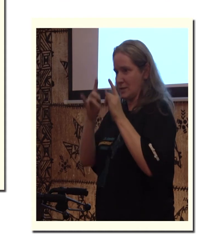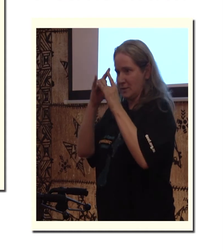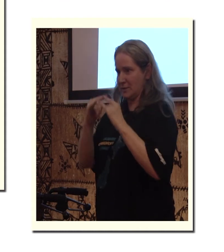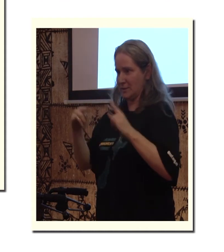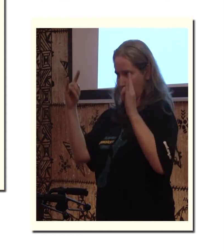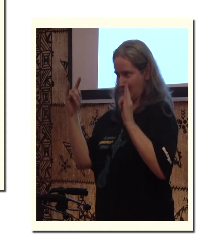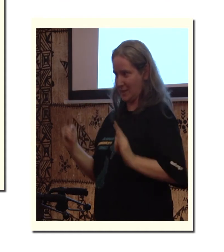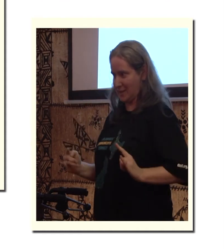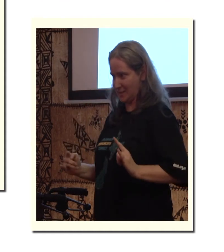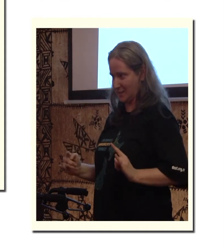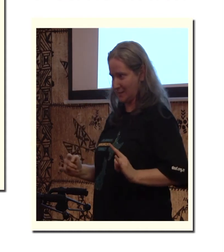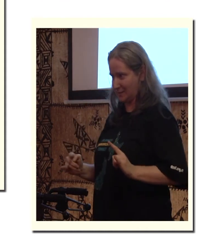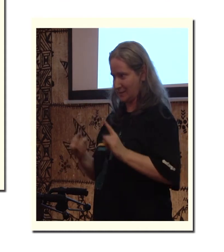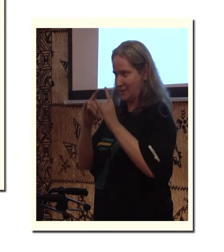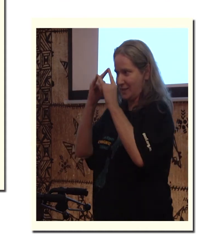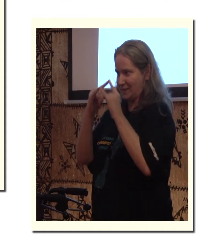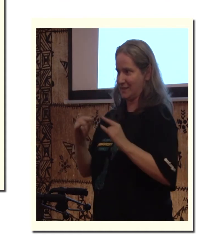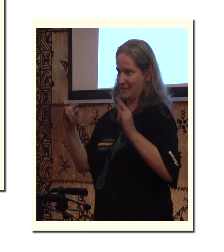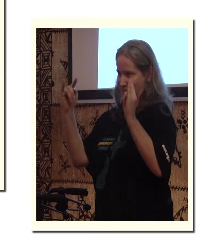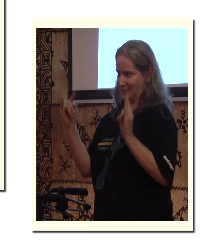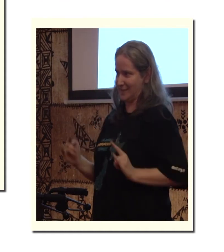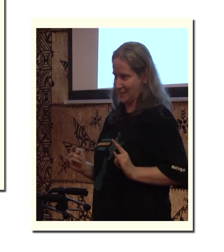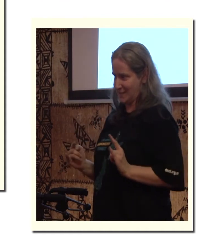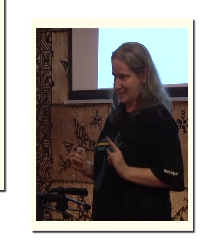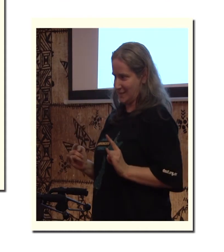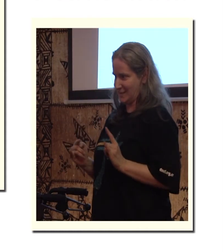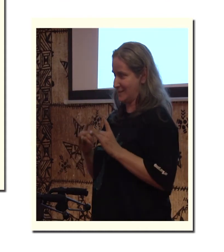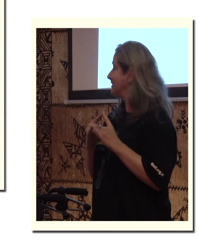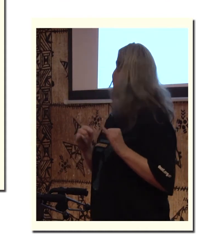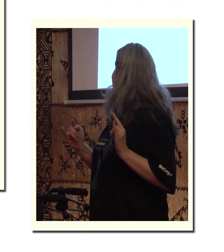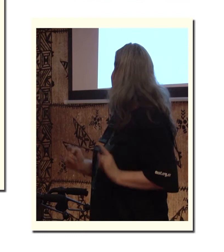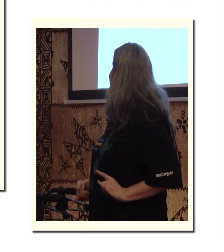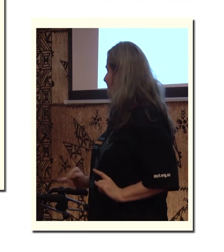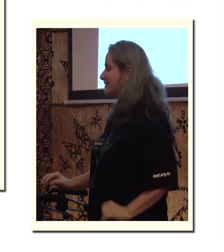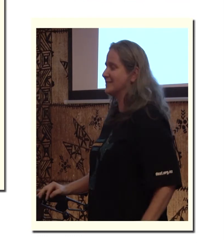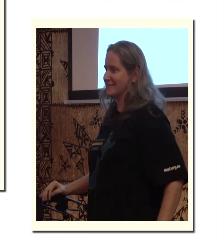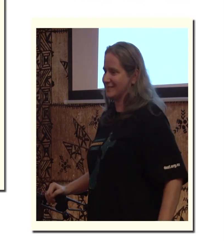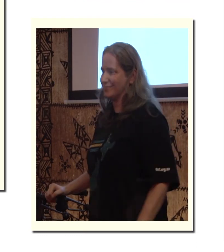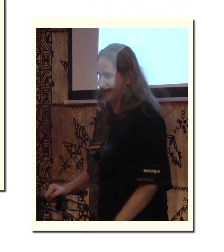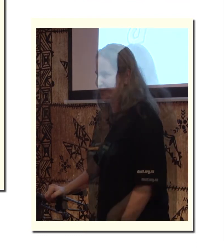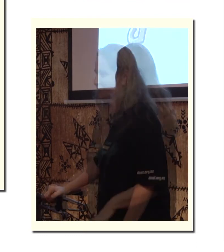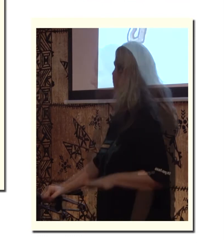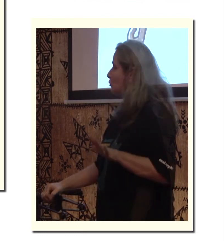T, tent. Tent.